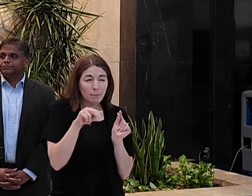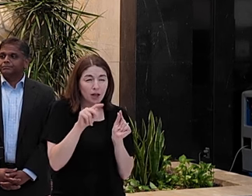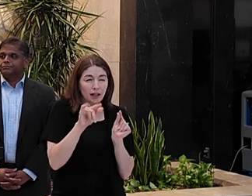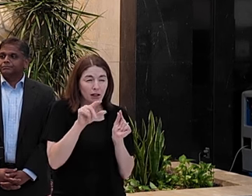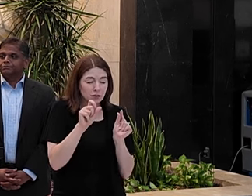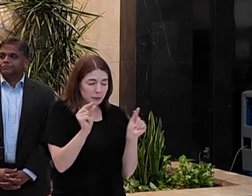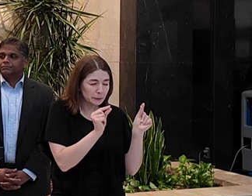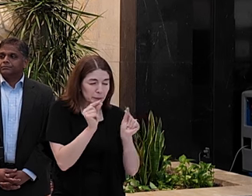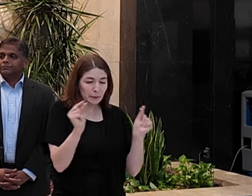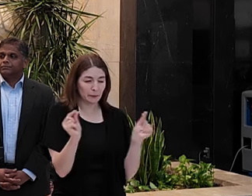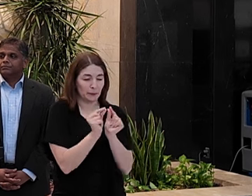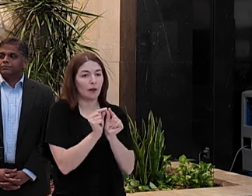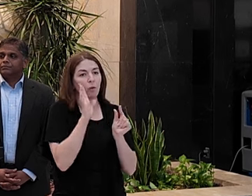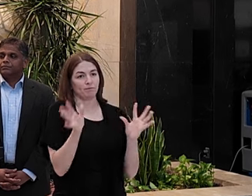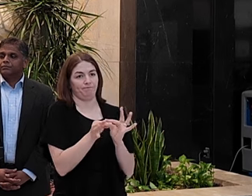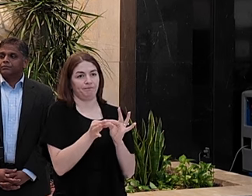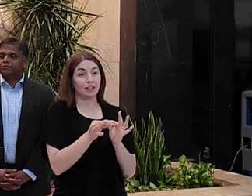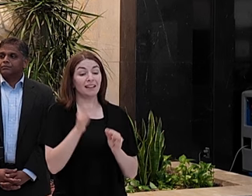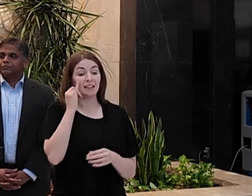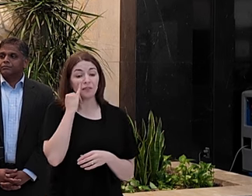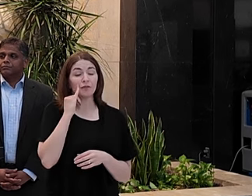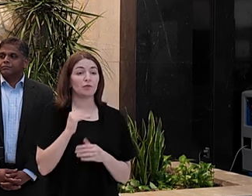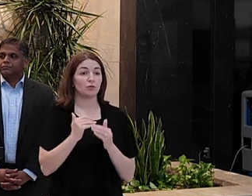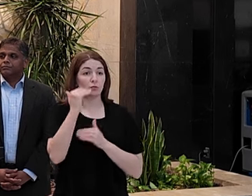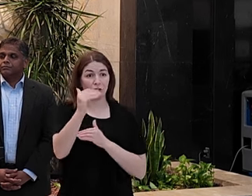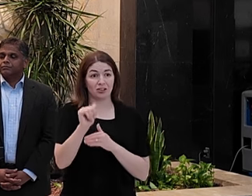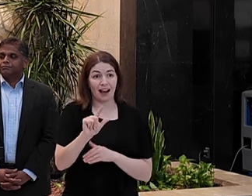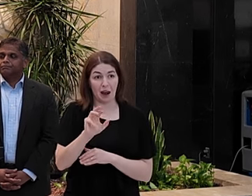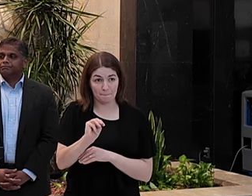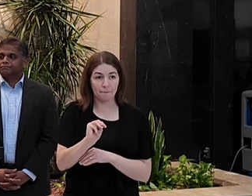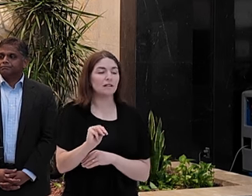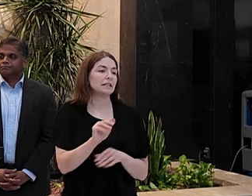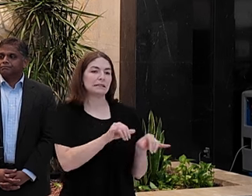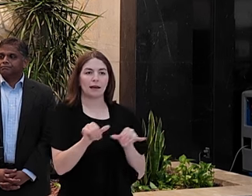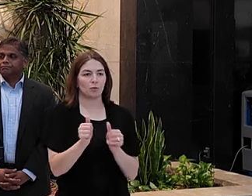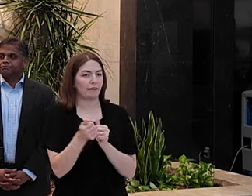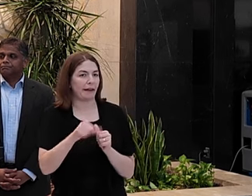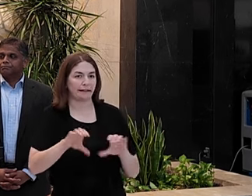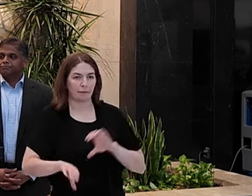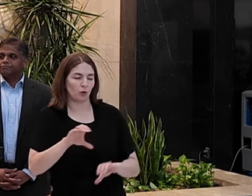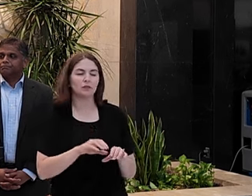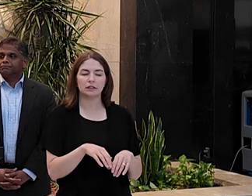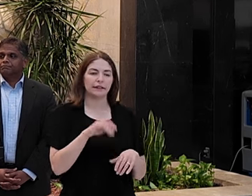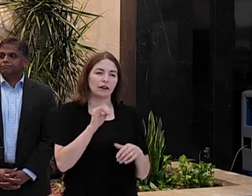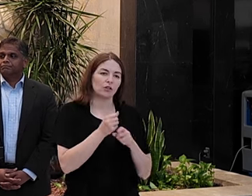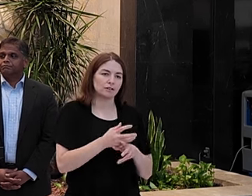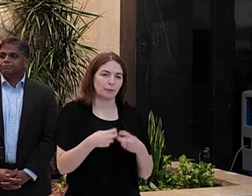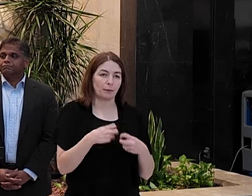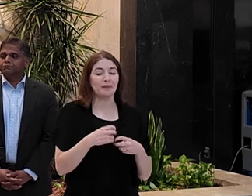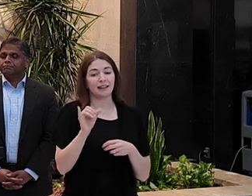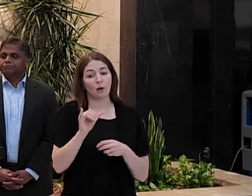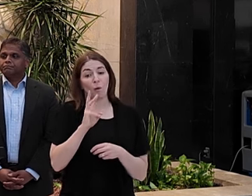together. If you overdose alum as any chemical, it creates an issue. The water in excess is toxic per